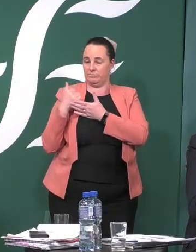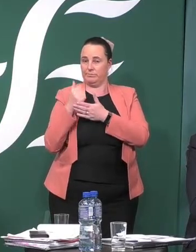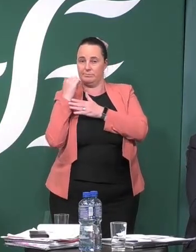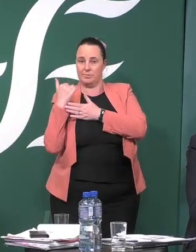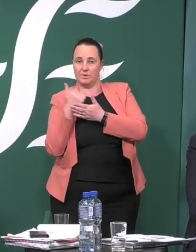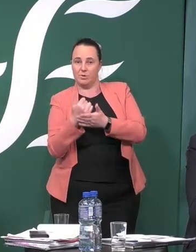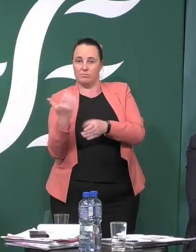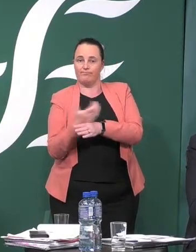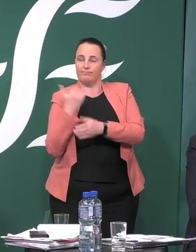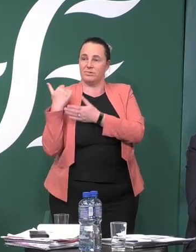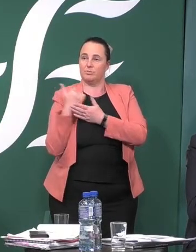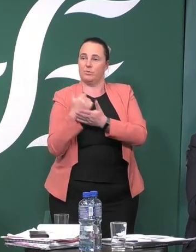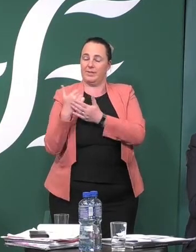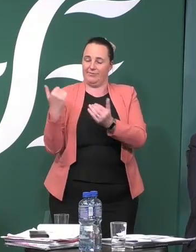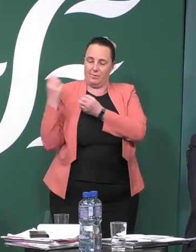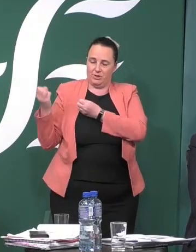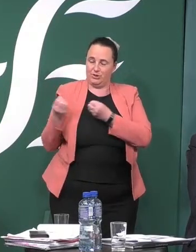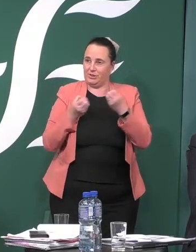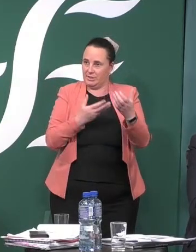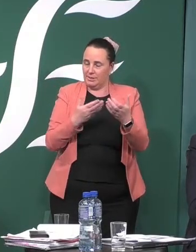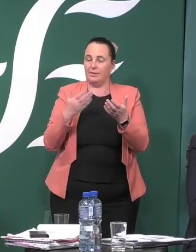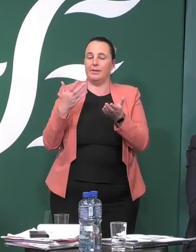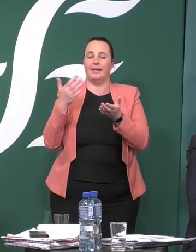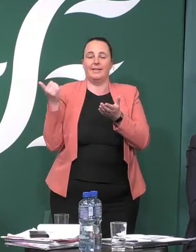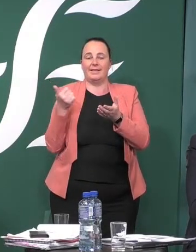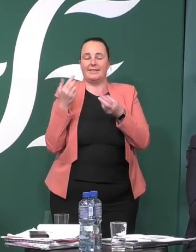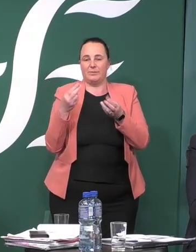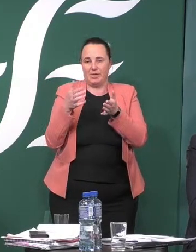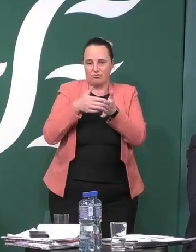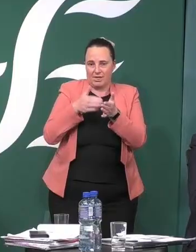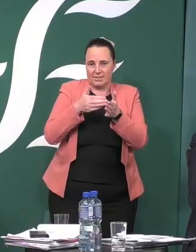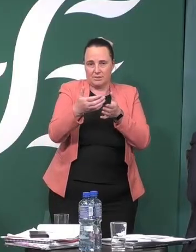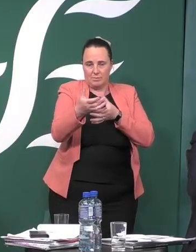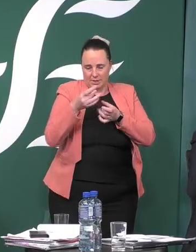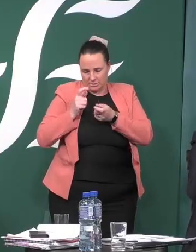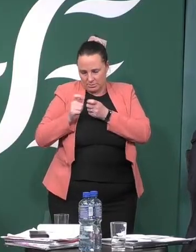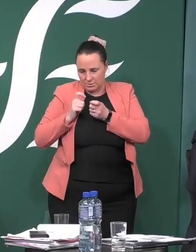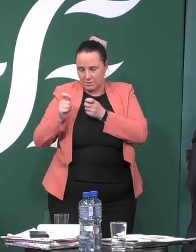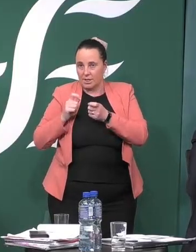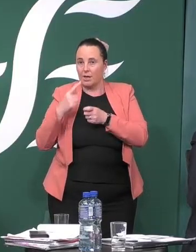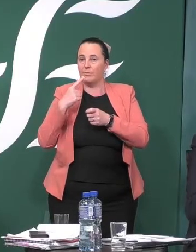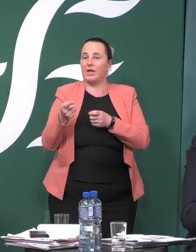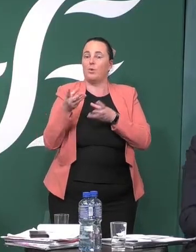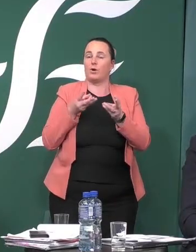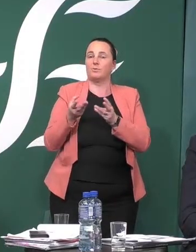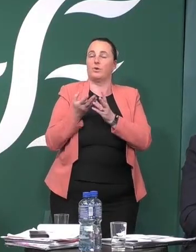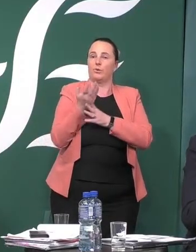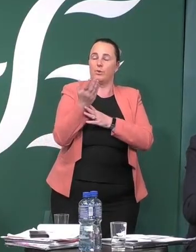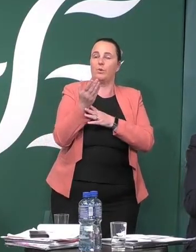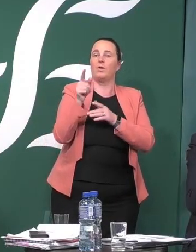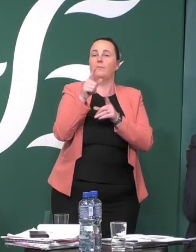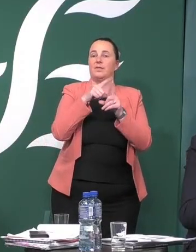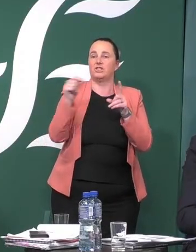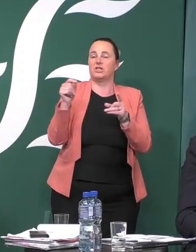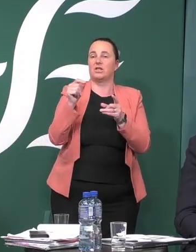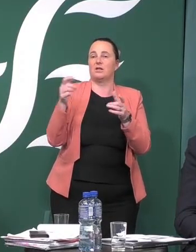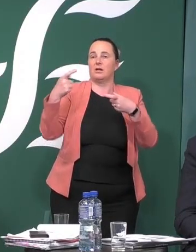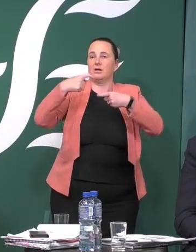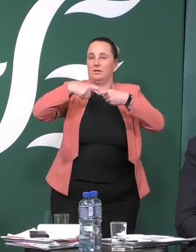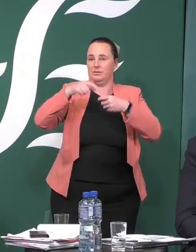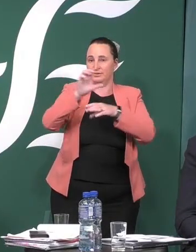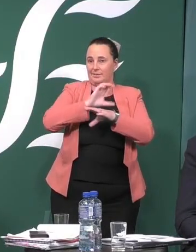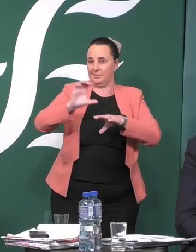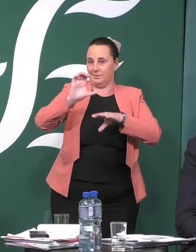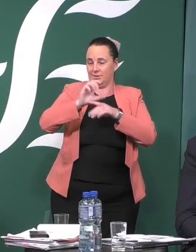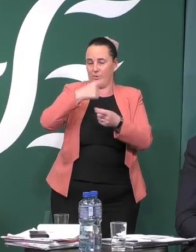terms of ongoing provision of the information, correcting anything that needs to get corrected coming back. But that work has been done through the Digital Contact Centre, and we're supporting